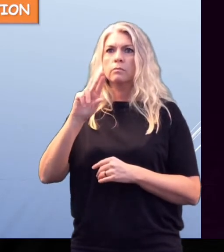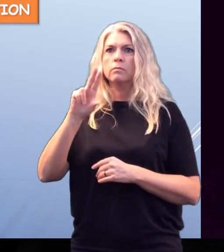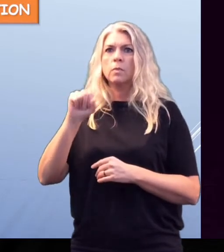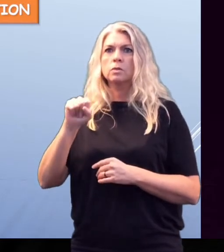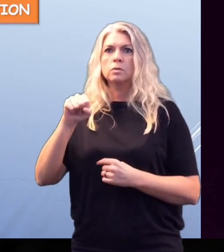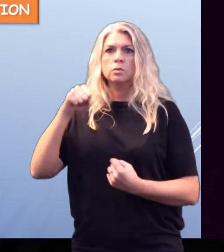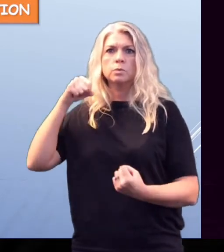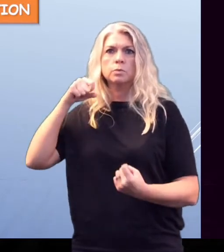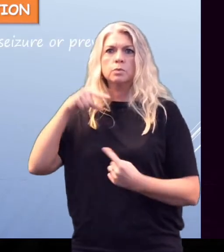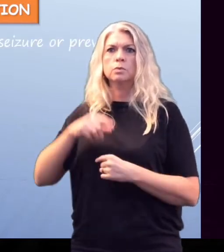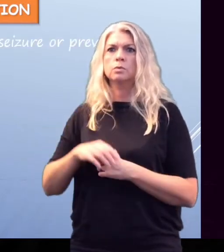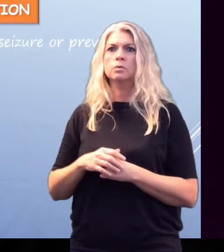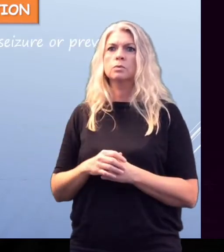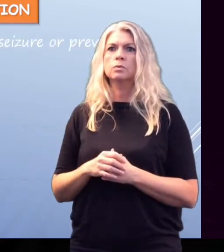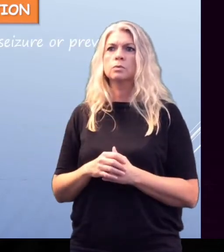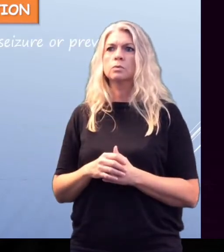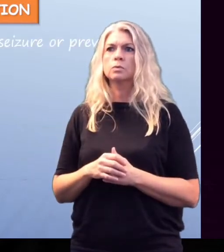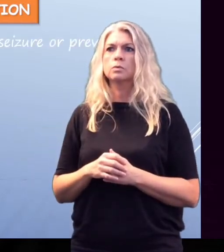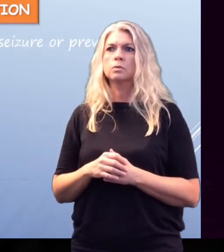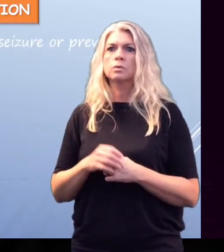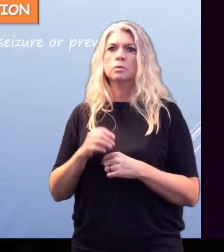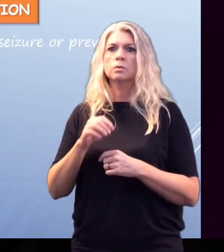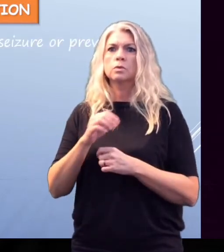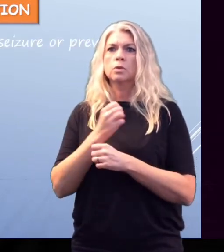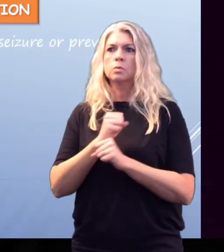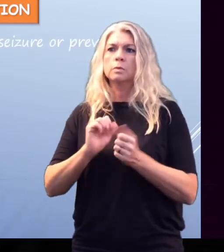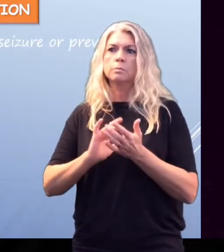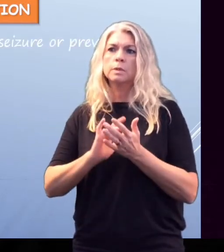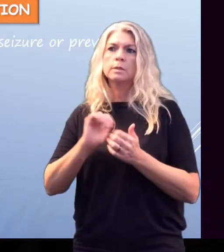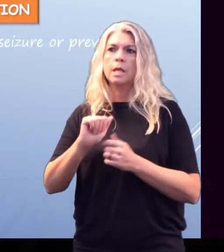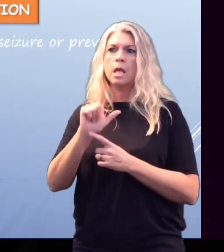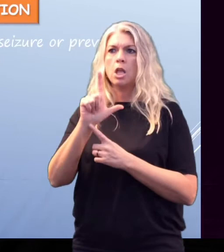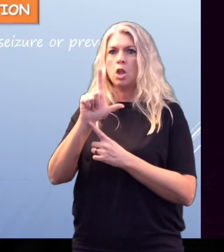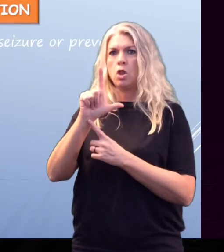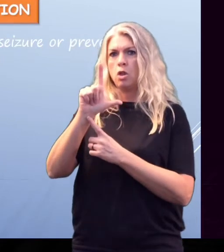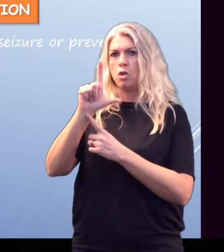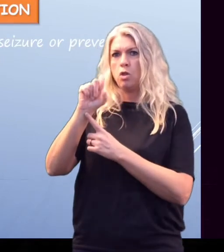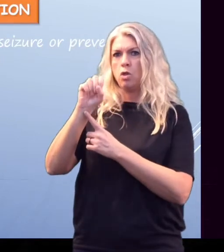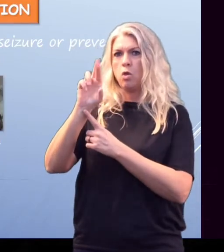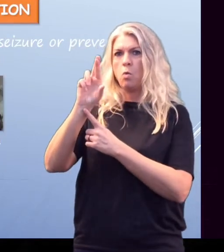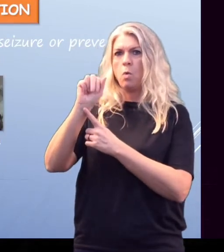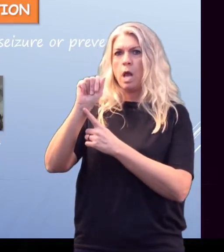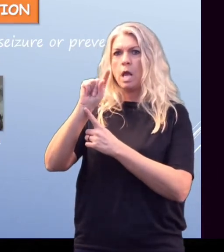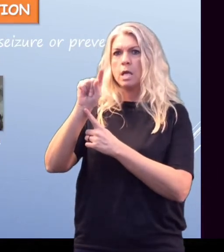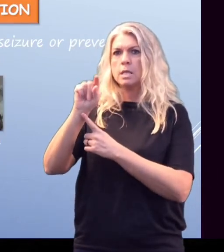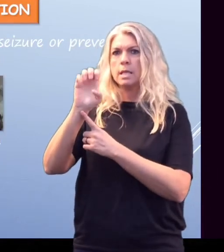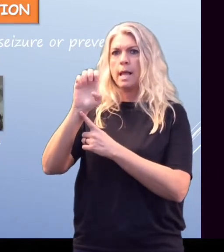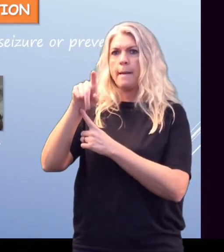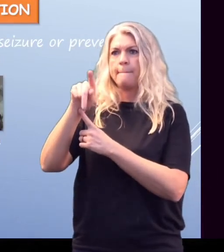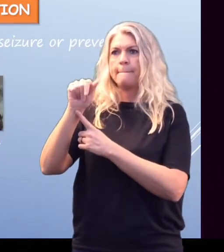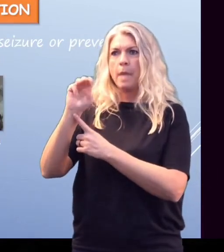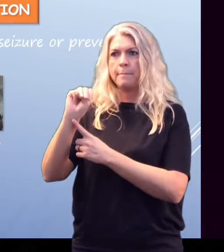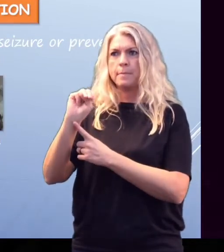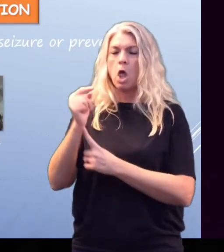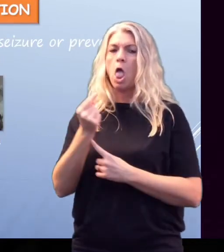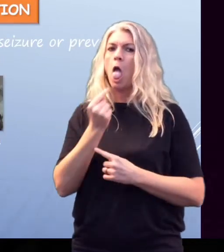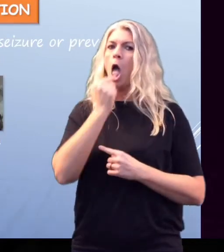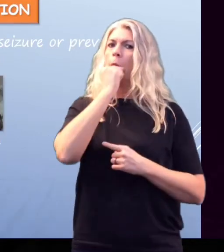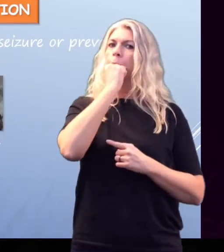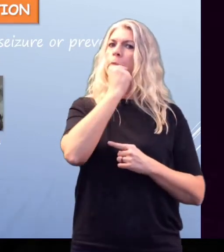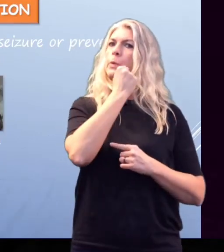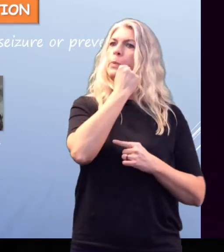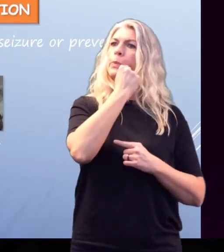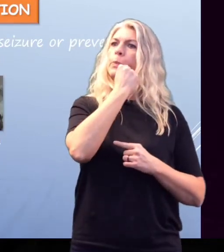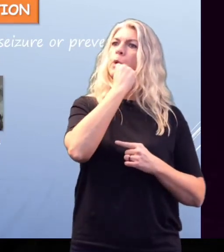Rescue medication is used to stop a seizure or to prevent further seizures. Lorazepam is a tablet that is placed